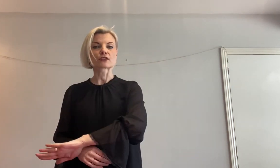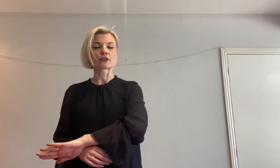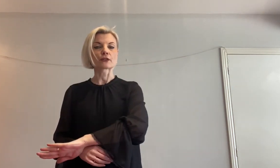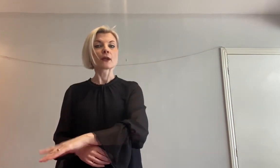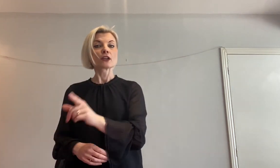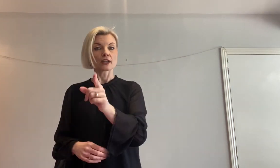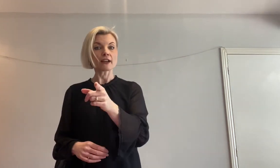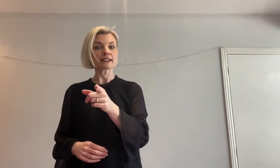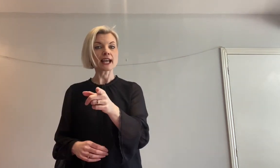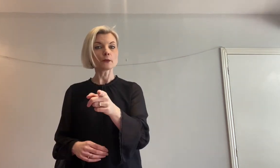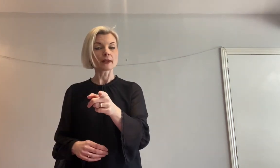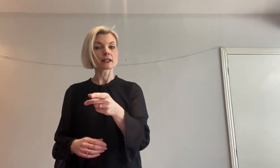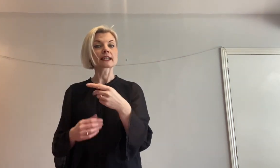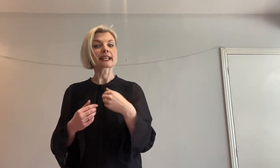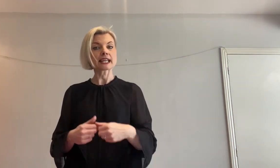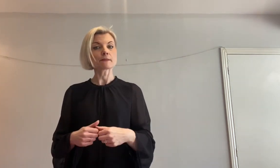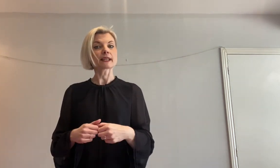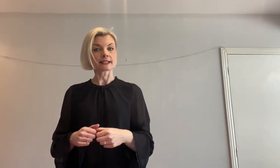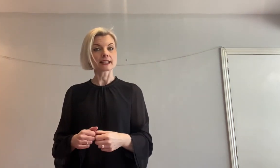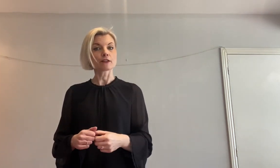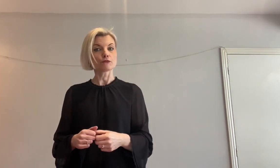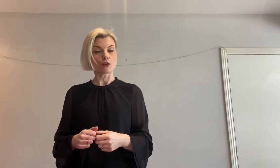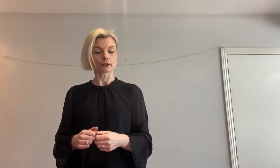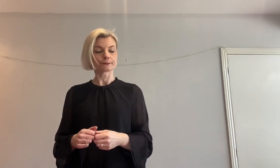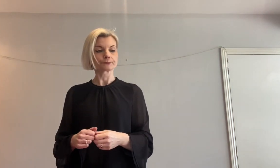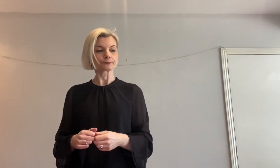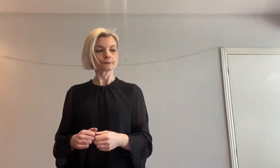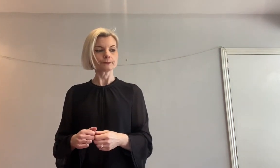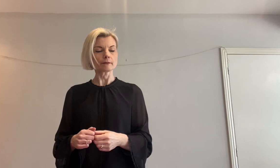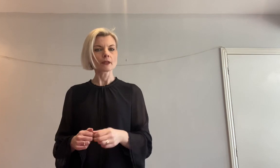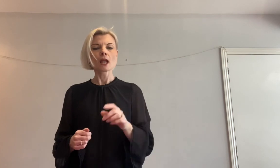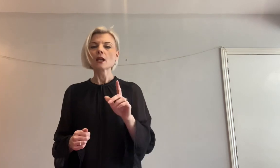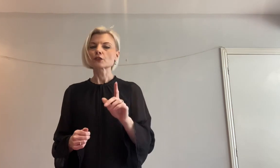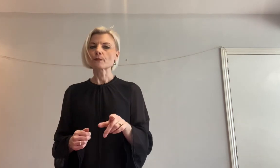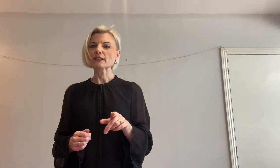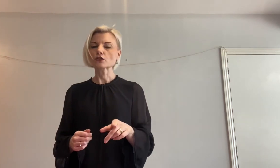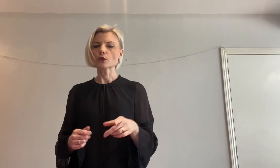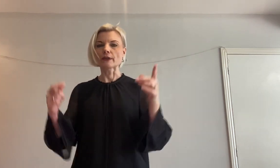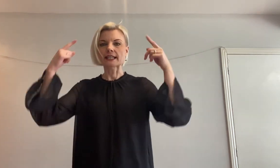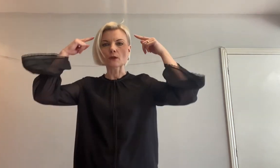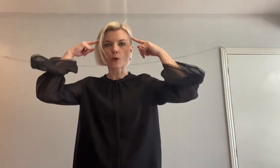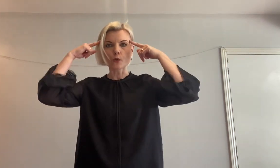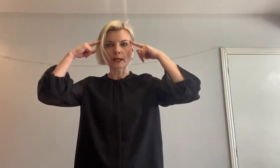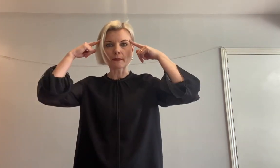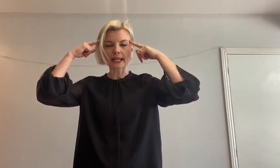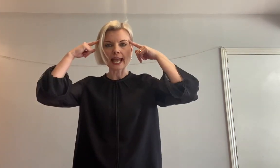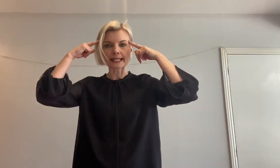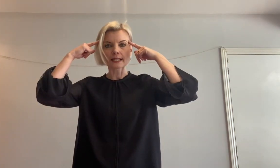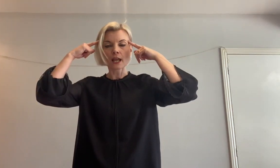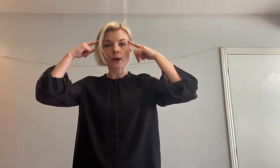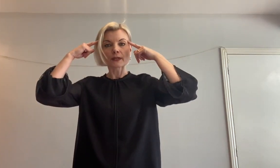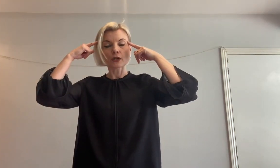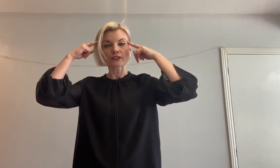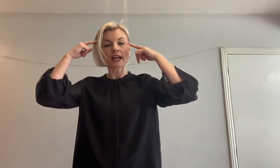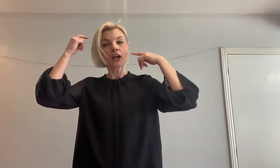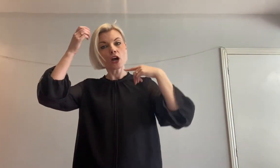song. You'll have to help me because I keep getting it wrong. So my story's all in my head because I heard